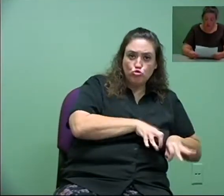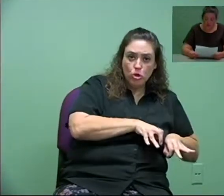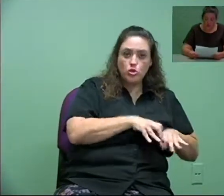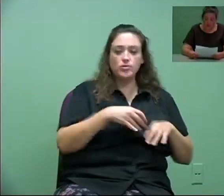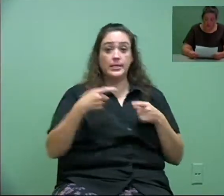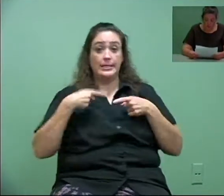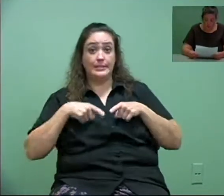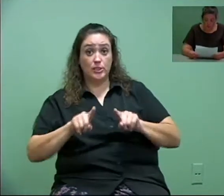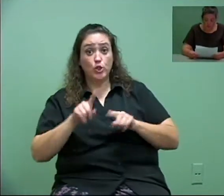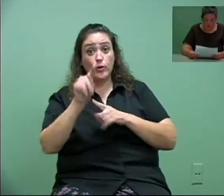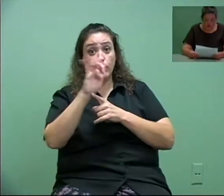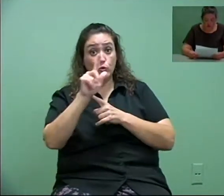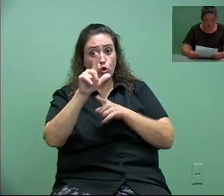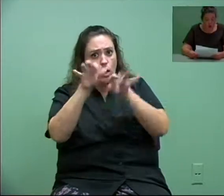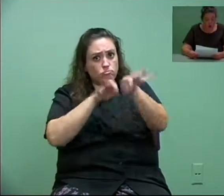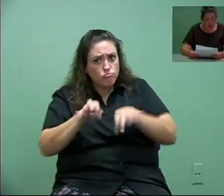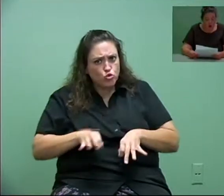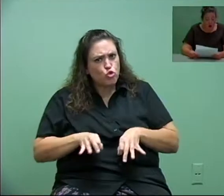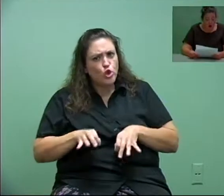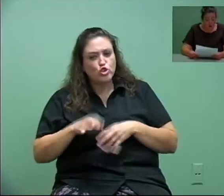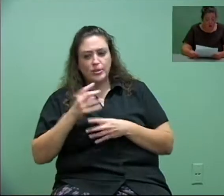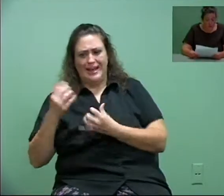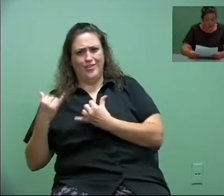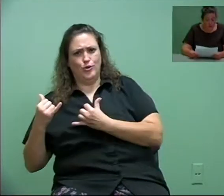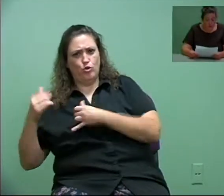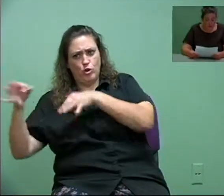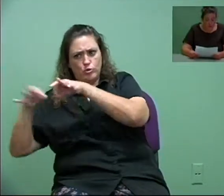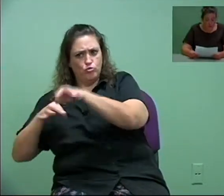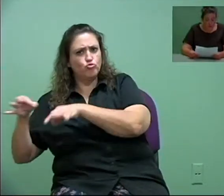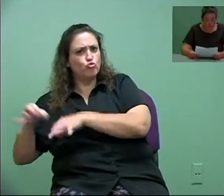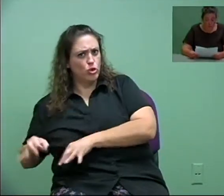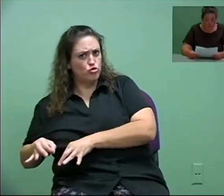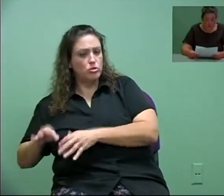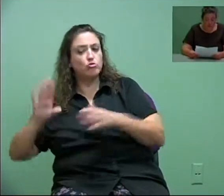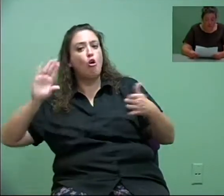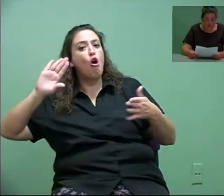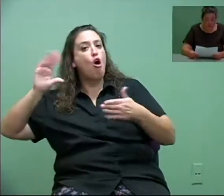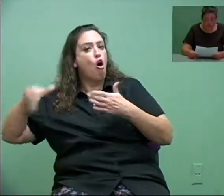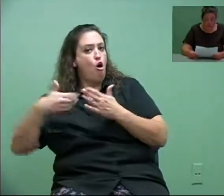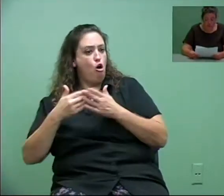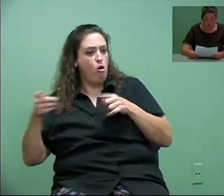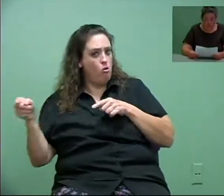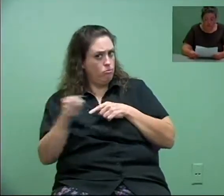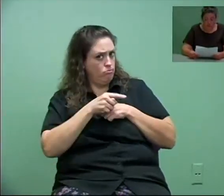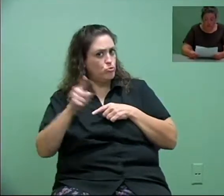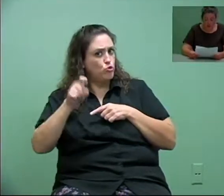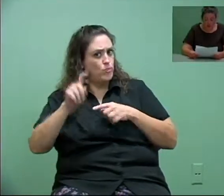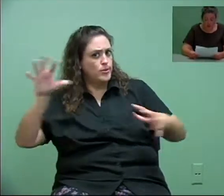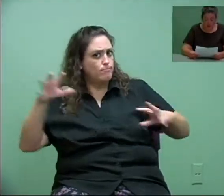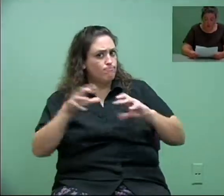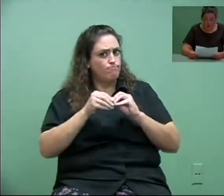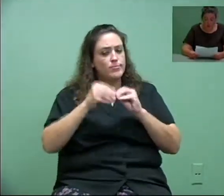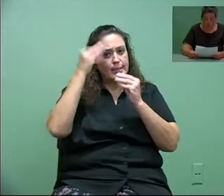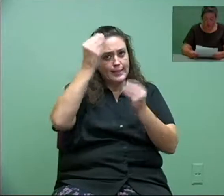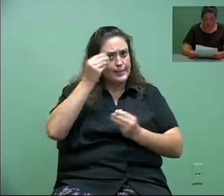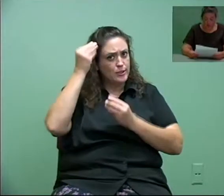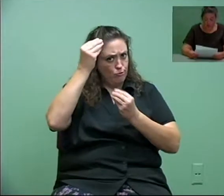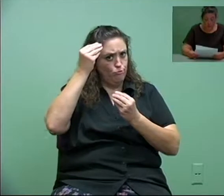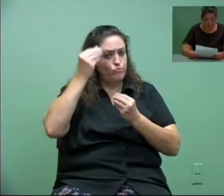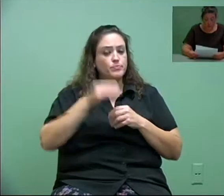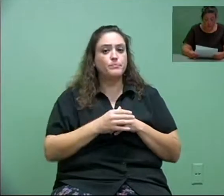trial, and these instructions. All the instructions are important, and you should consider them as a